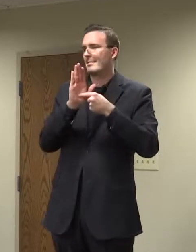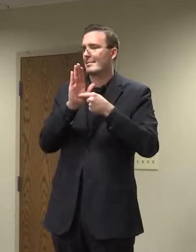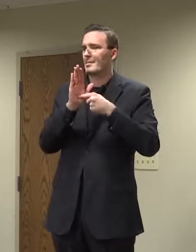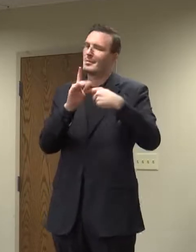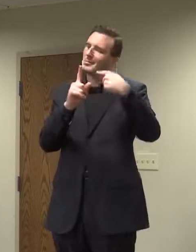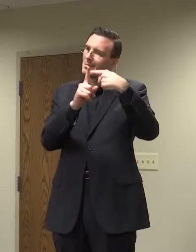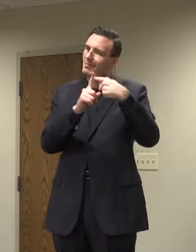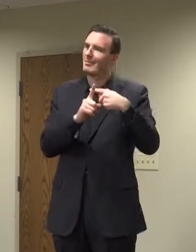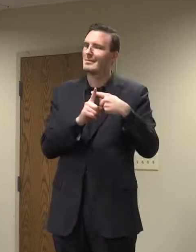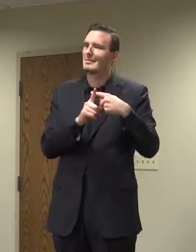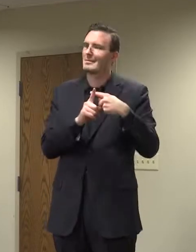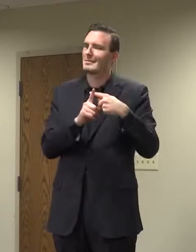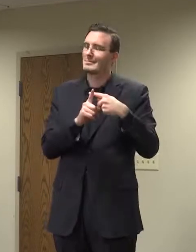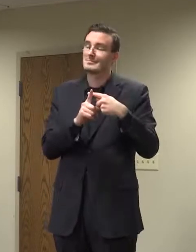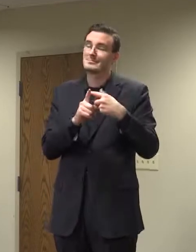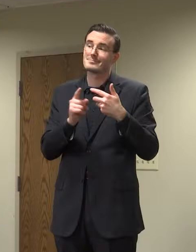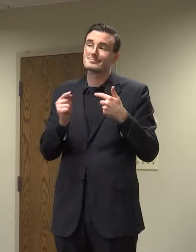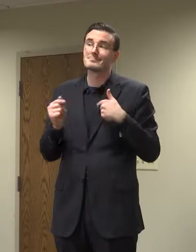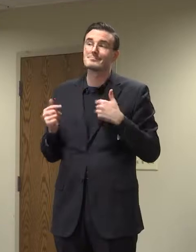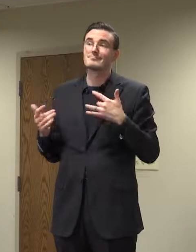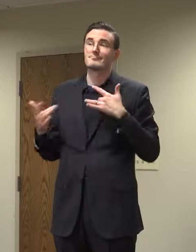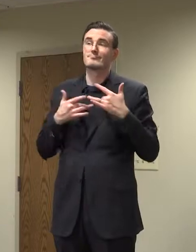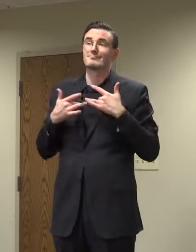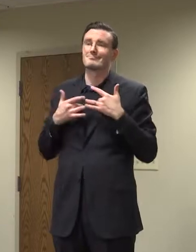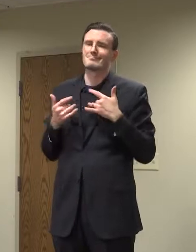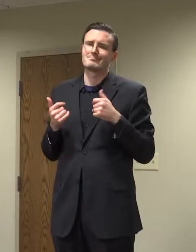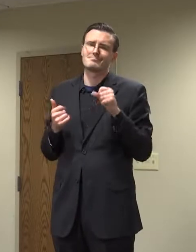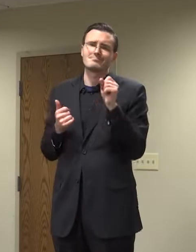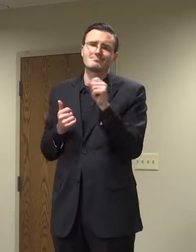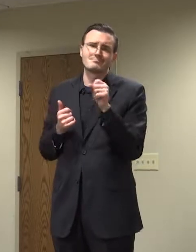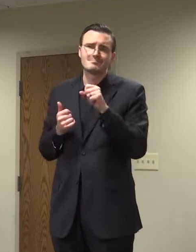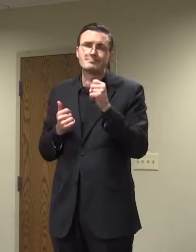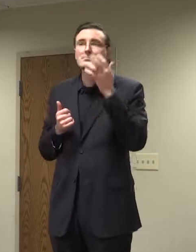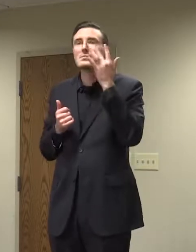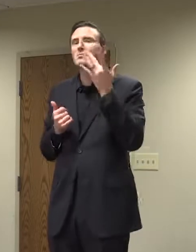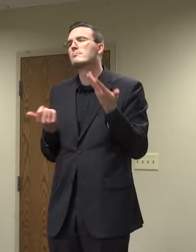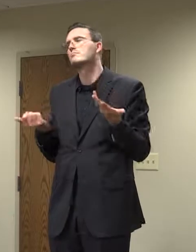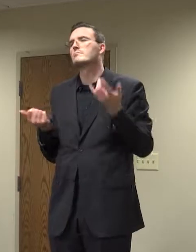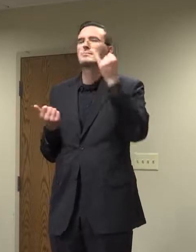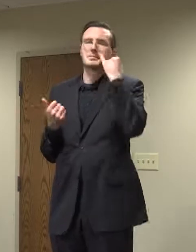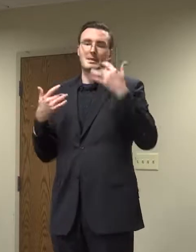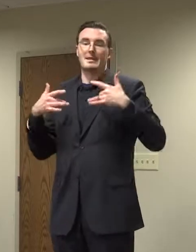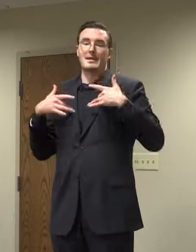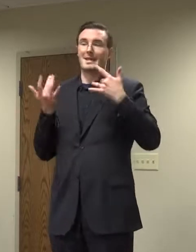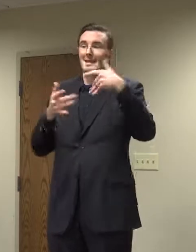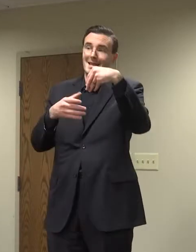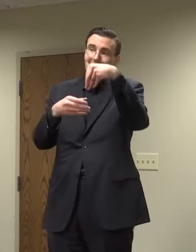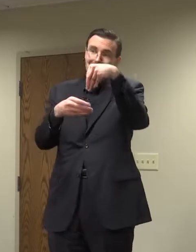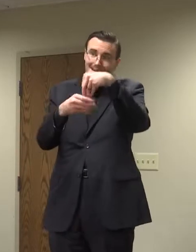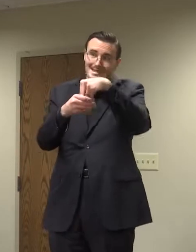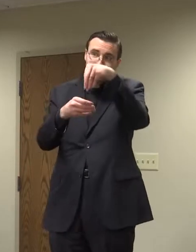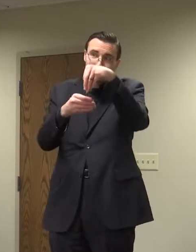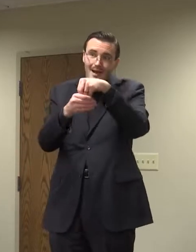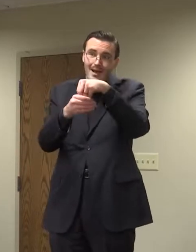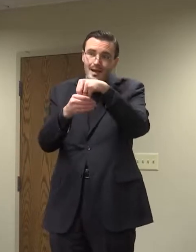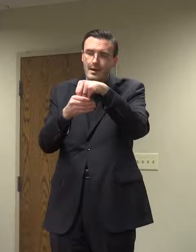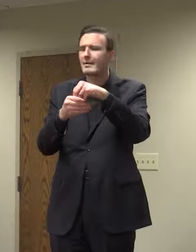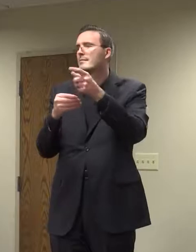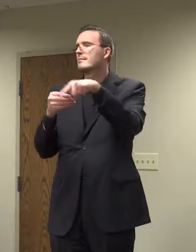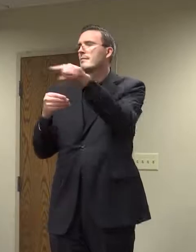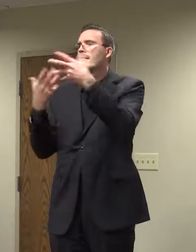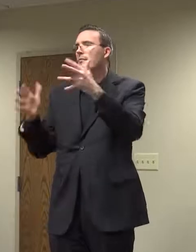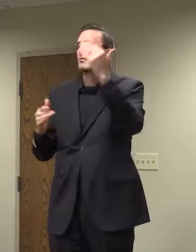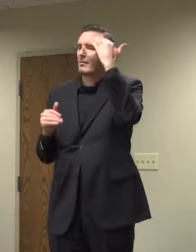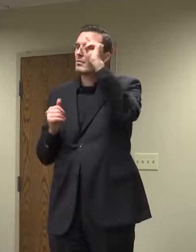I'm concerned that, simply even allowing an event to be endorsed where it's in violation of the executive